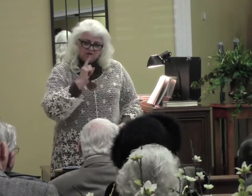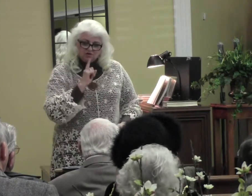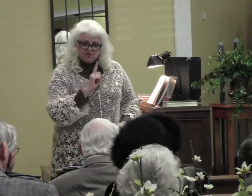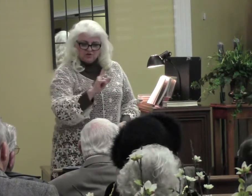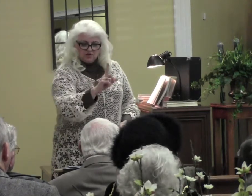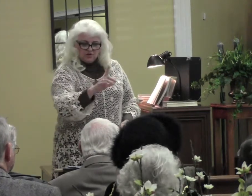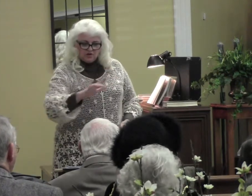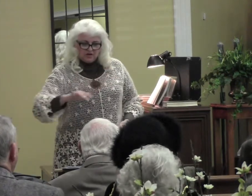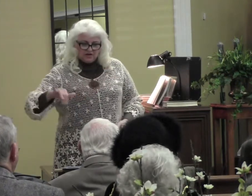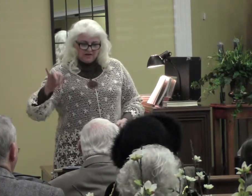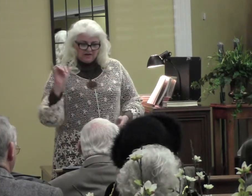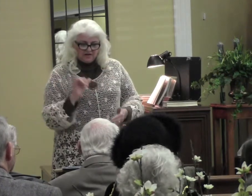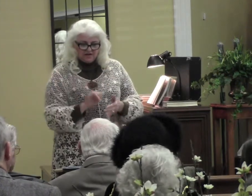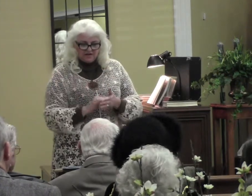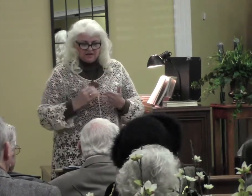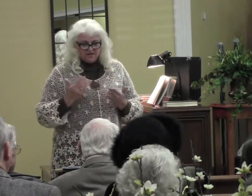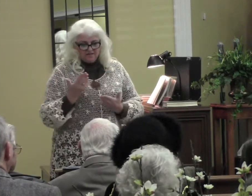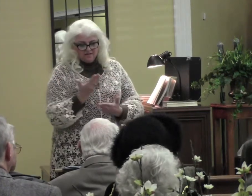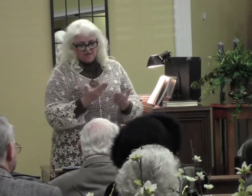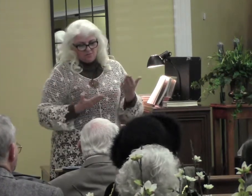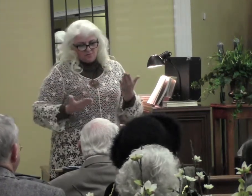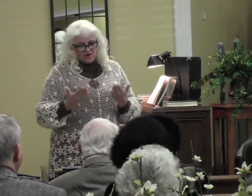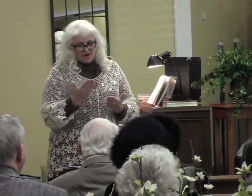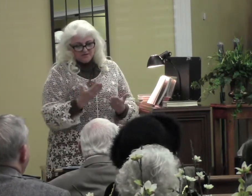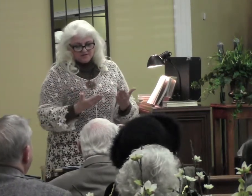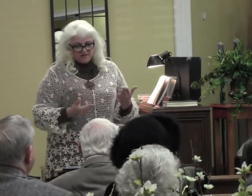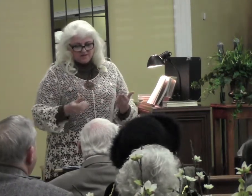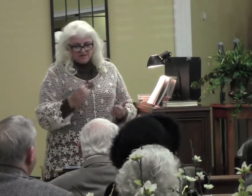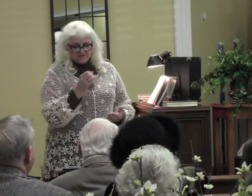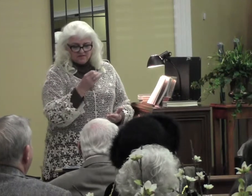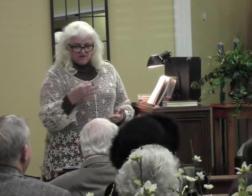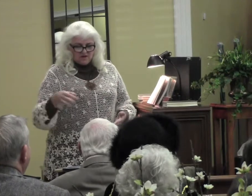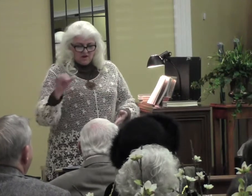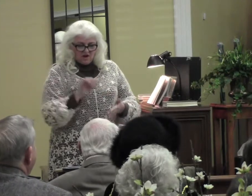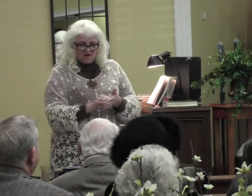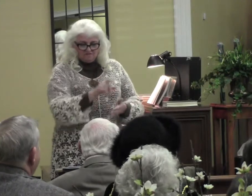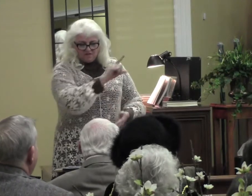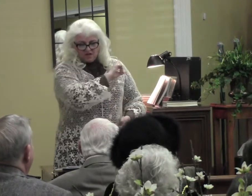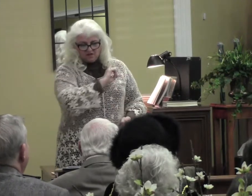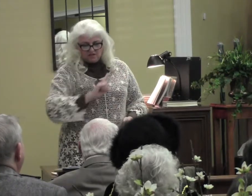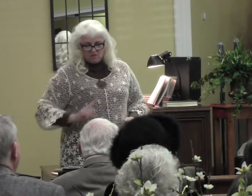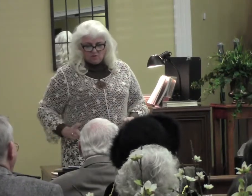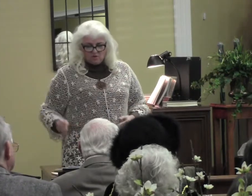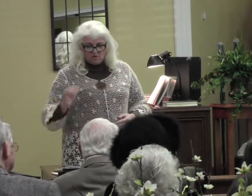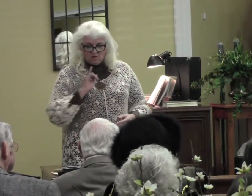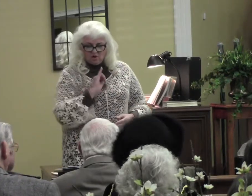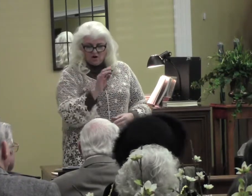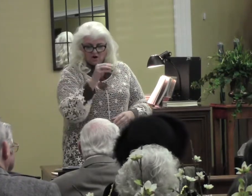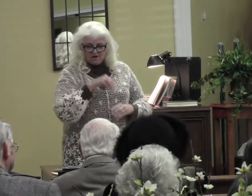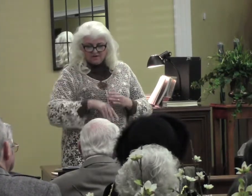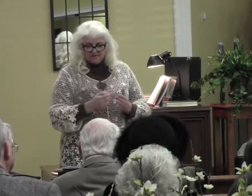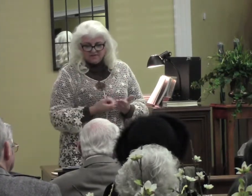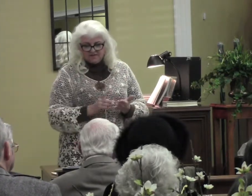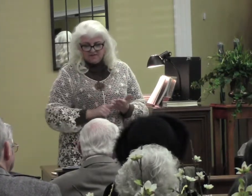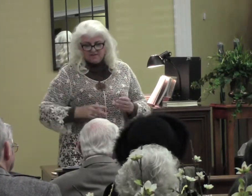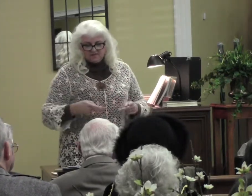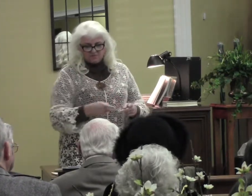Surely the presence of the Lord is in this